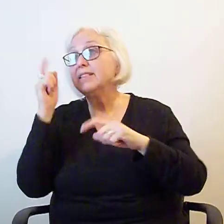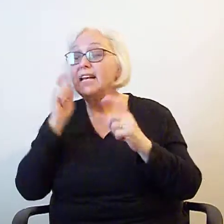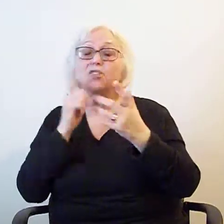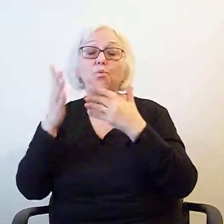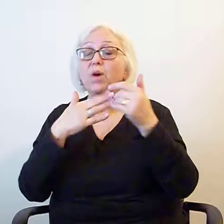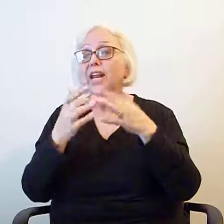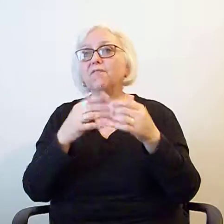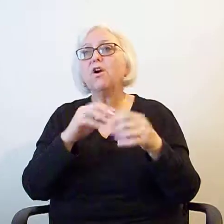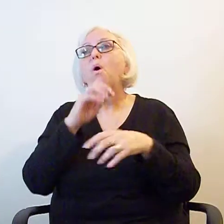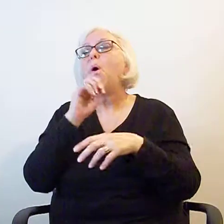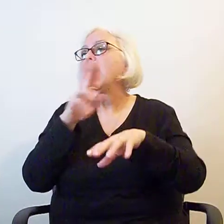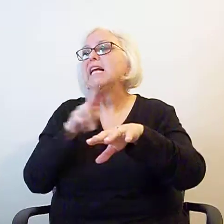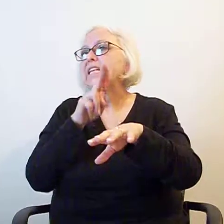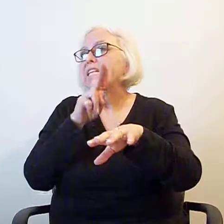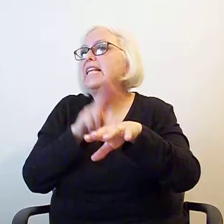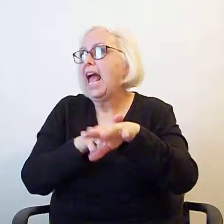or national origin.